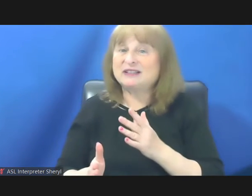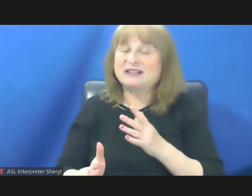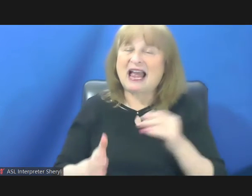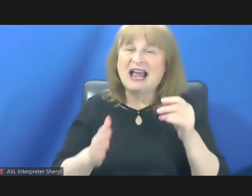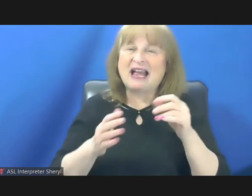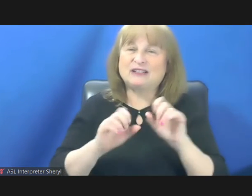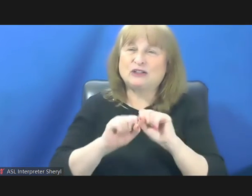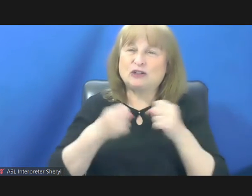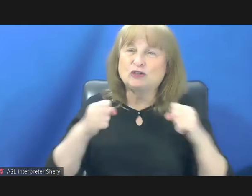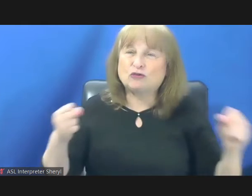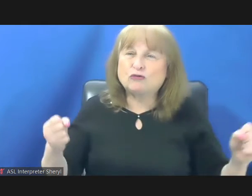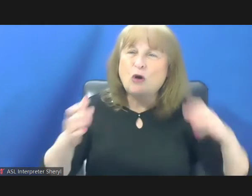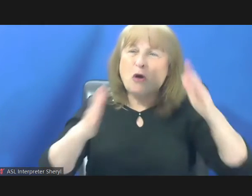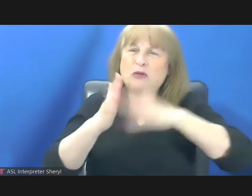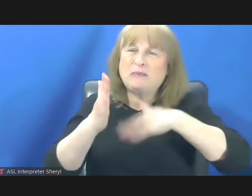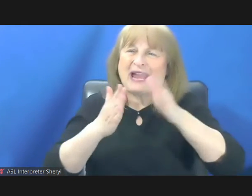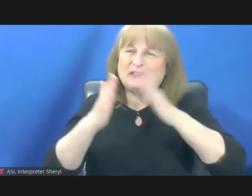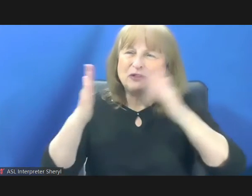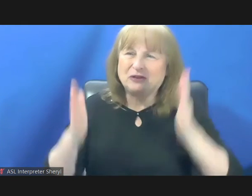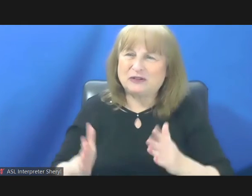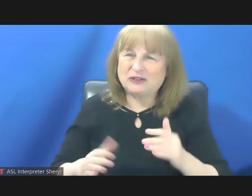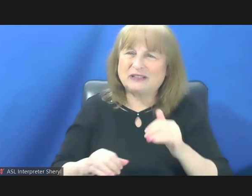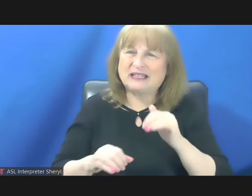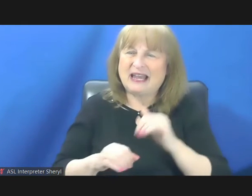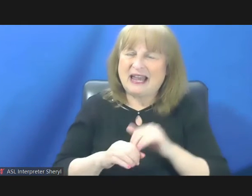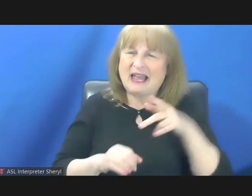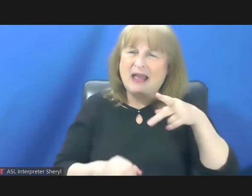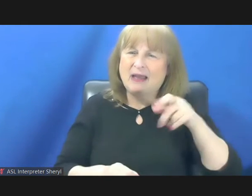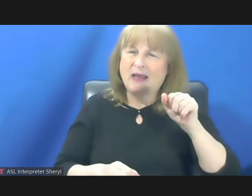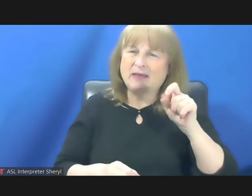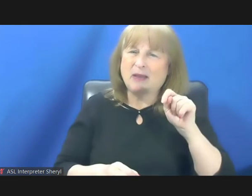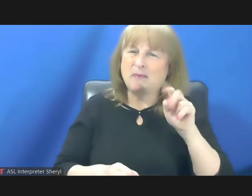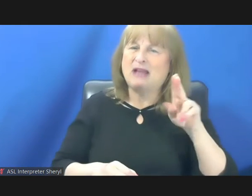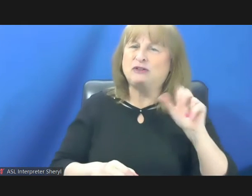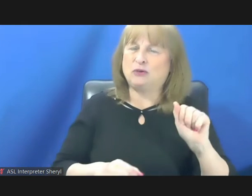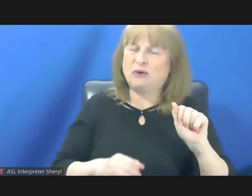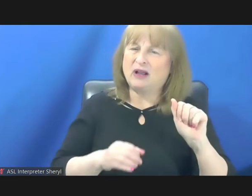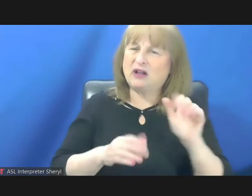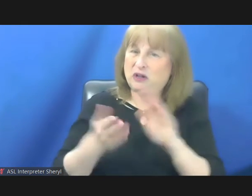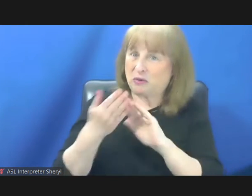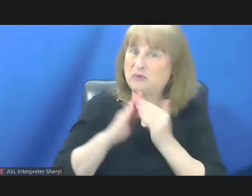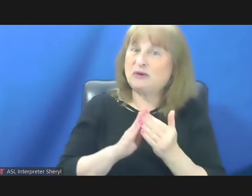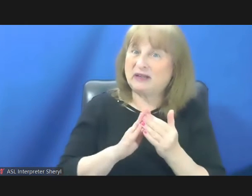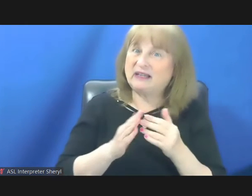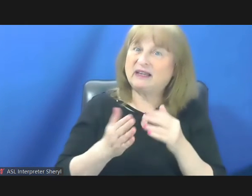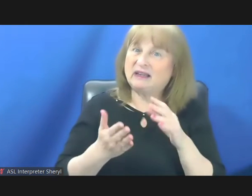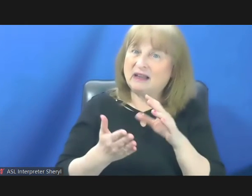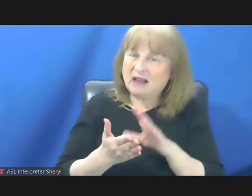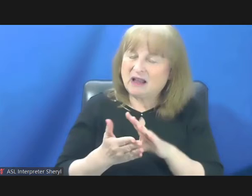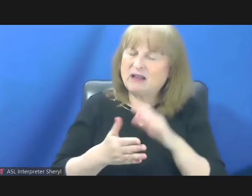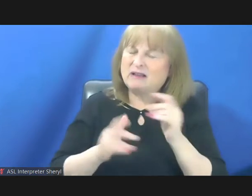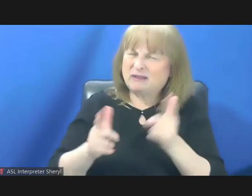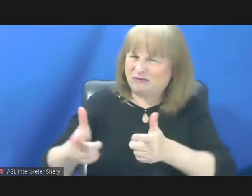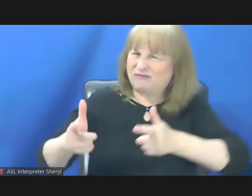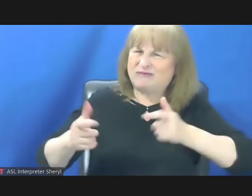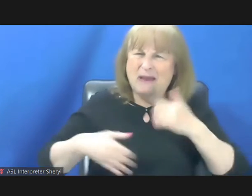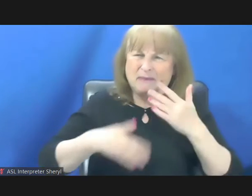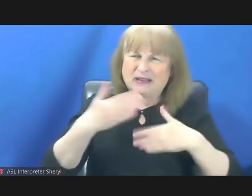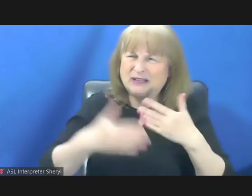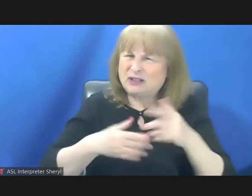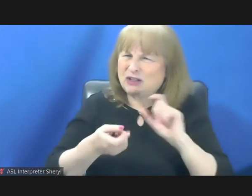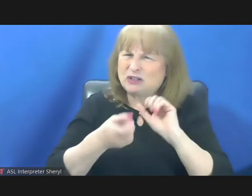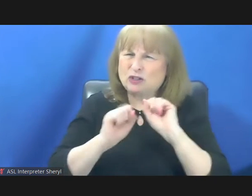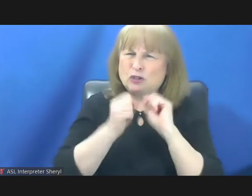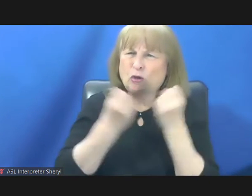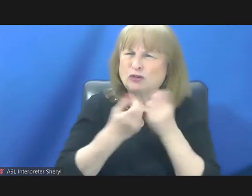scroll painters in the Patua community, which is going on rapid social changes